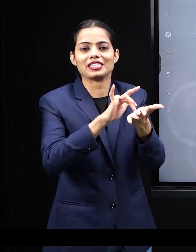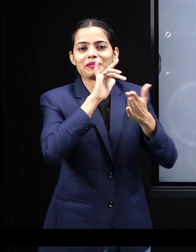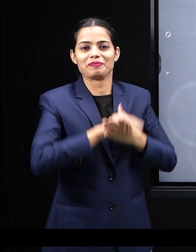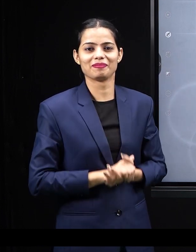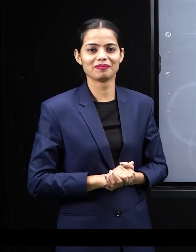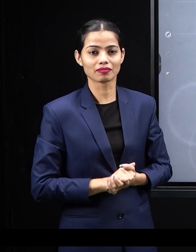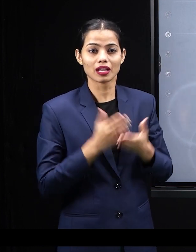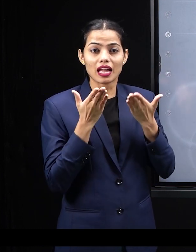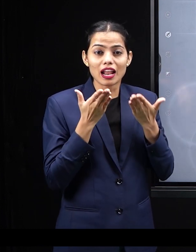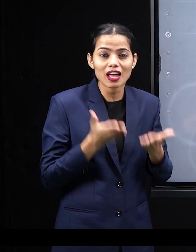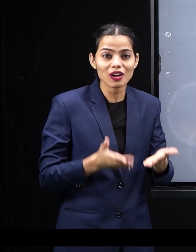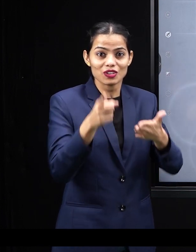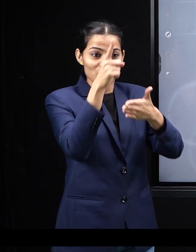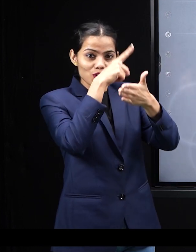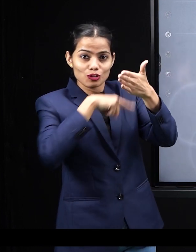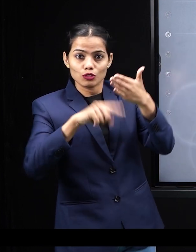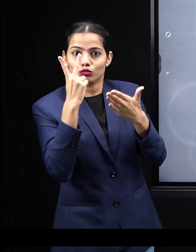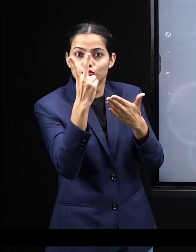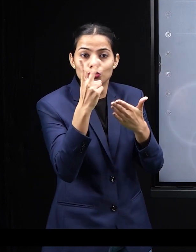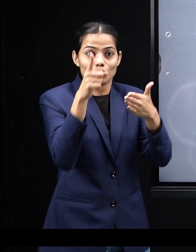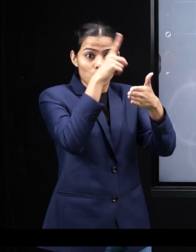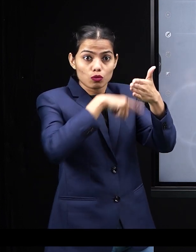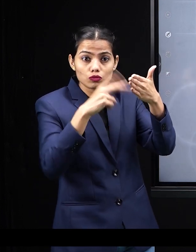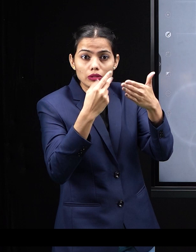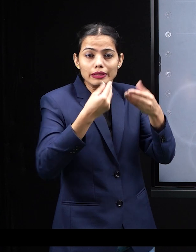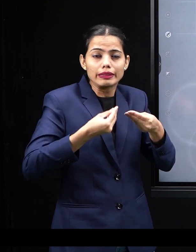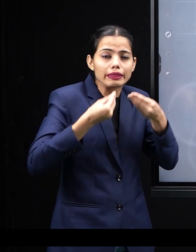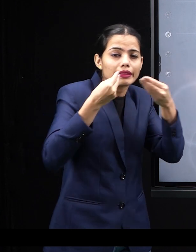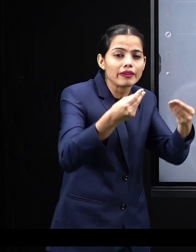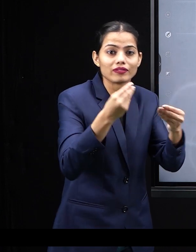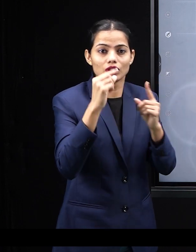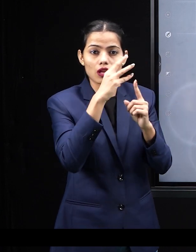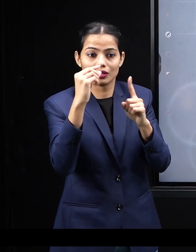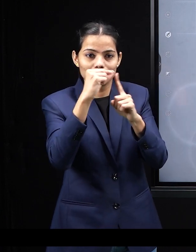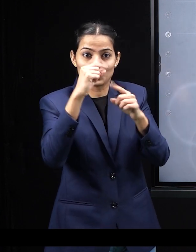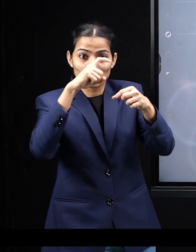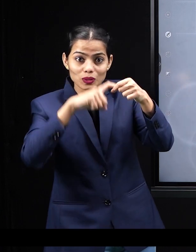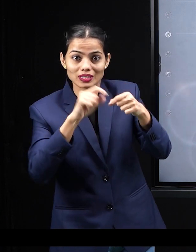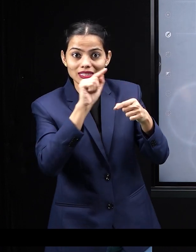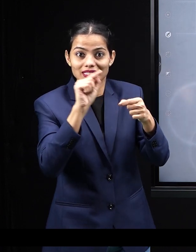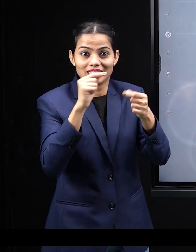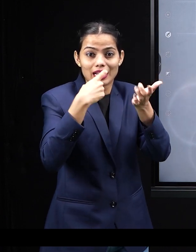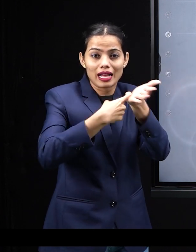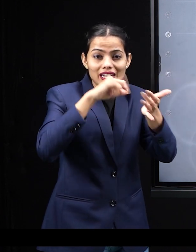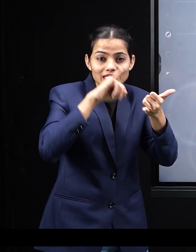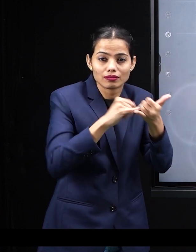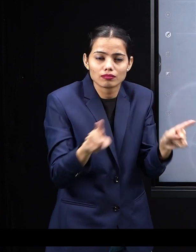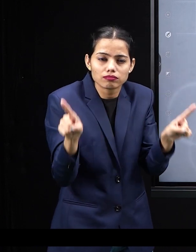center. Here, in the circle, the two chords are given and PQ is equal to RS with